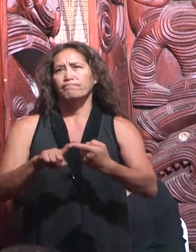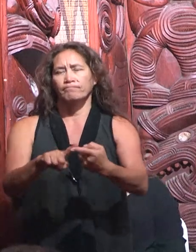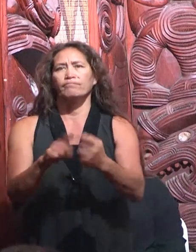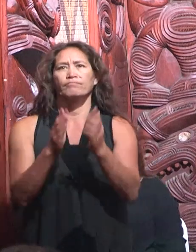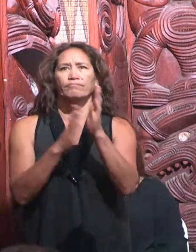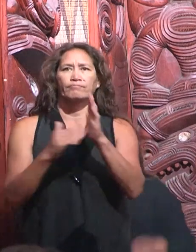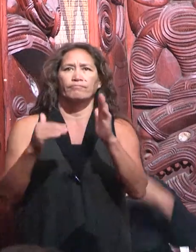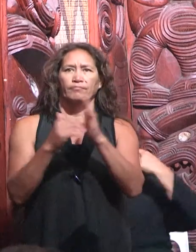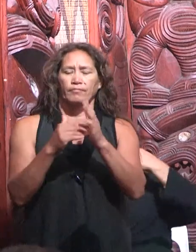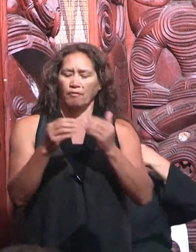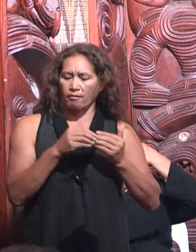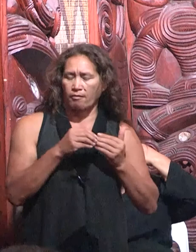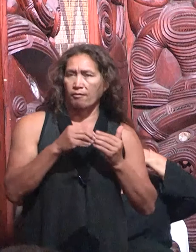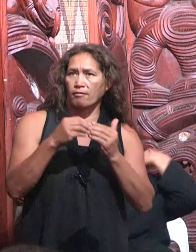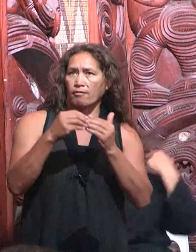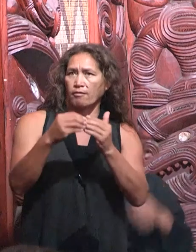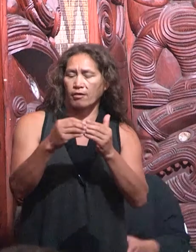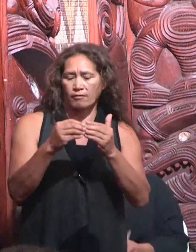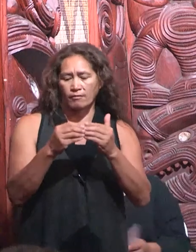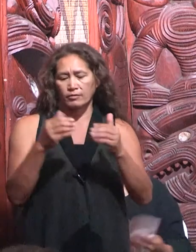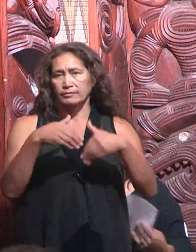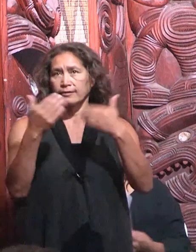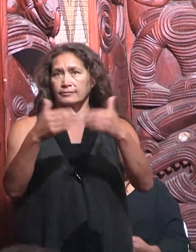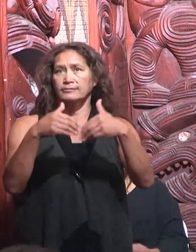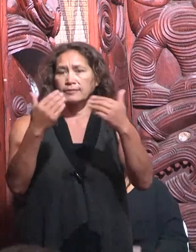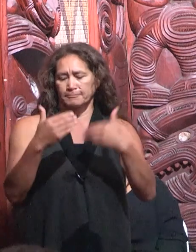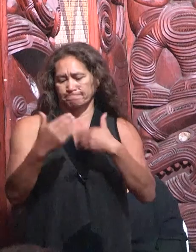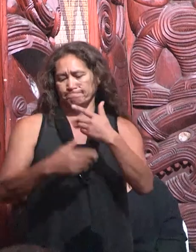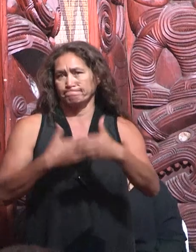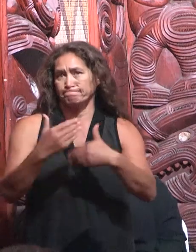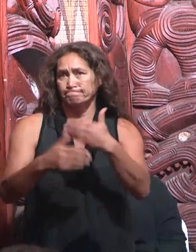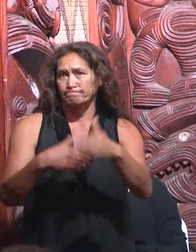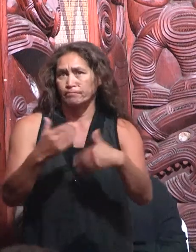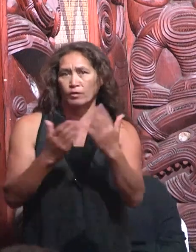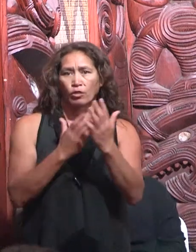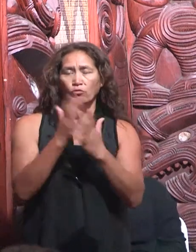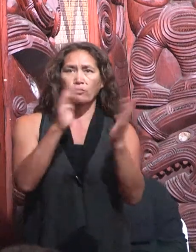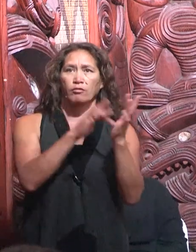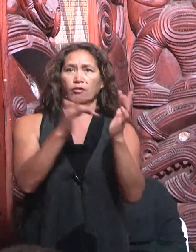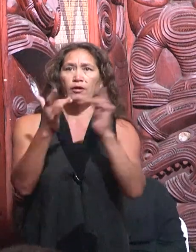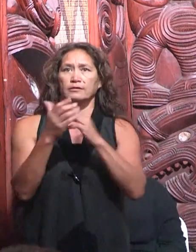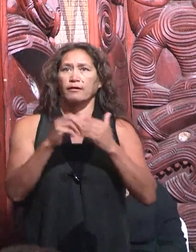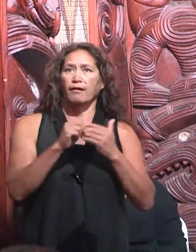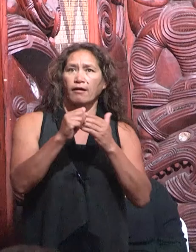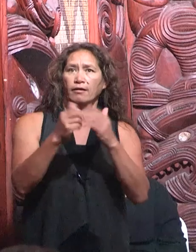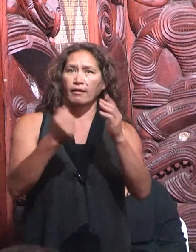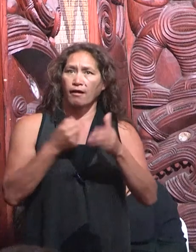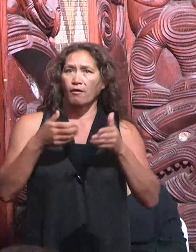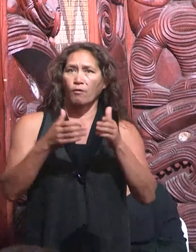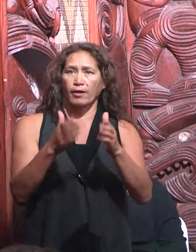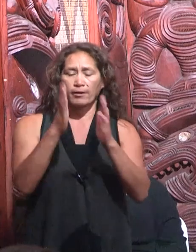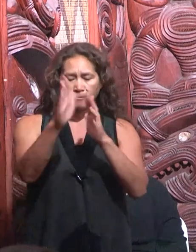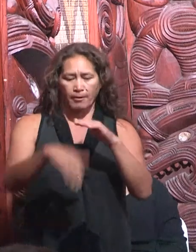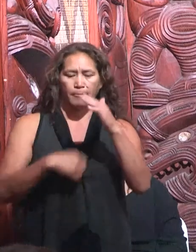for the days ahead and the people who dwell among us through Christ our guide, our way, our